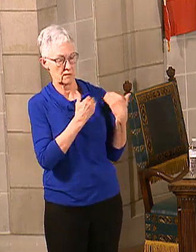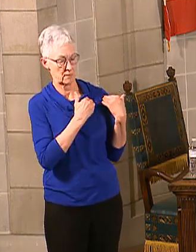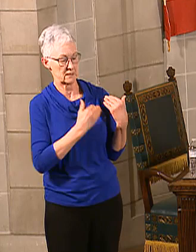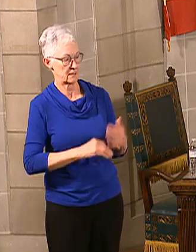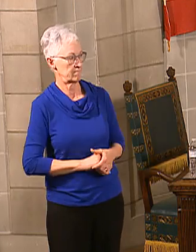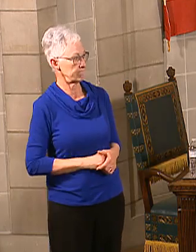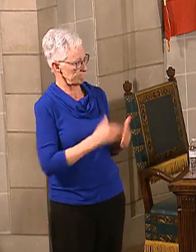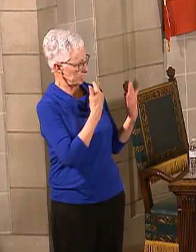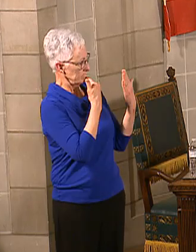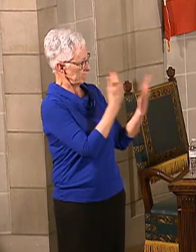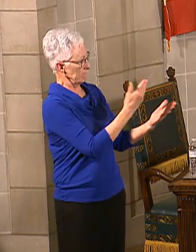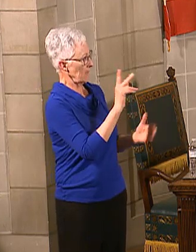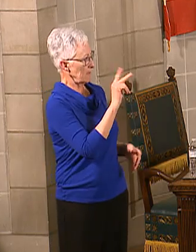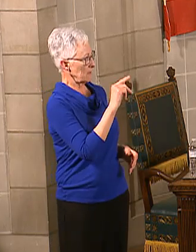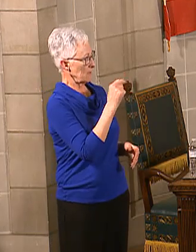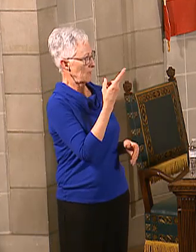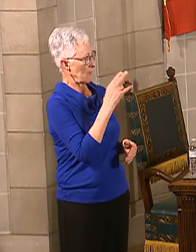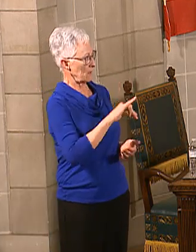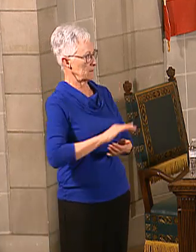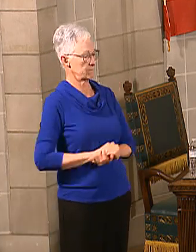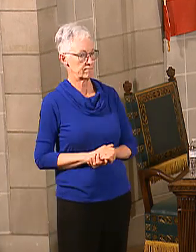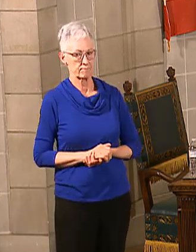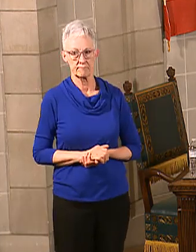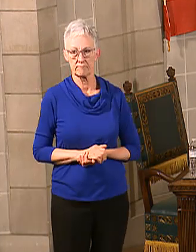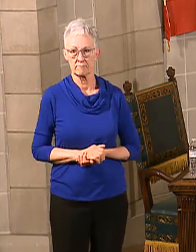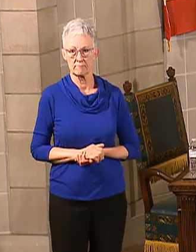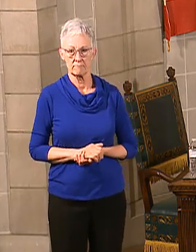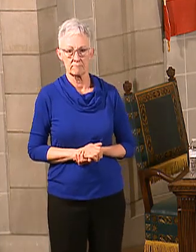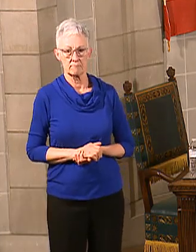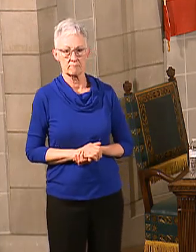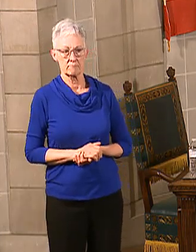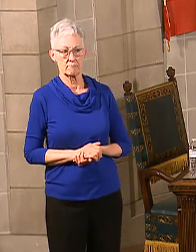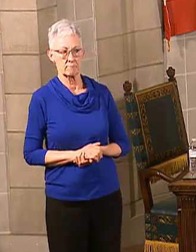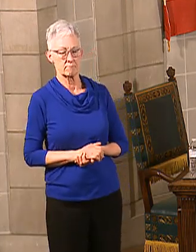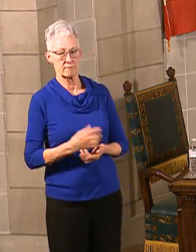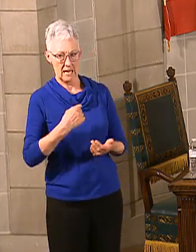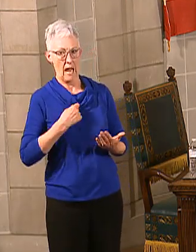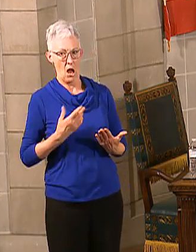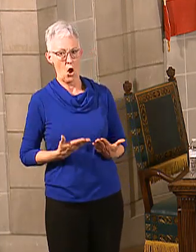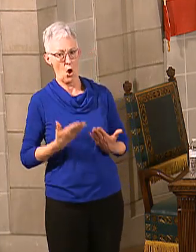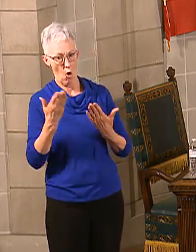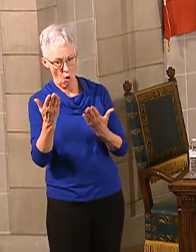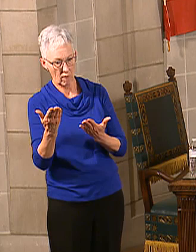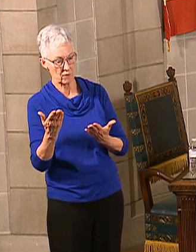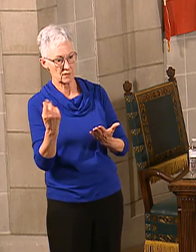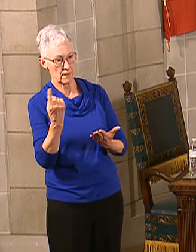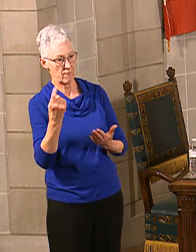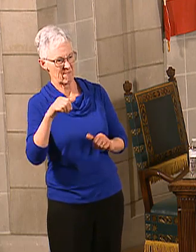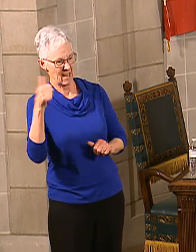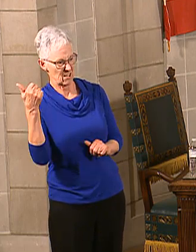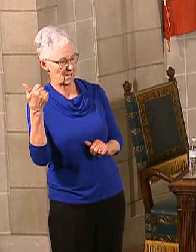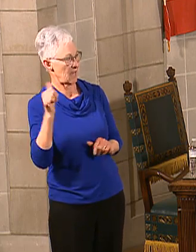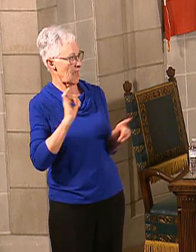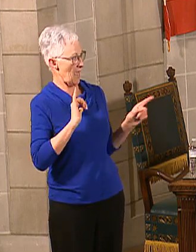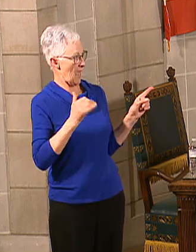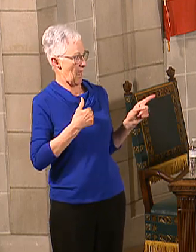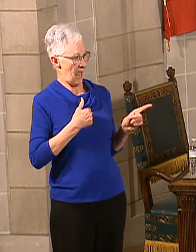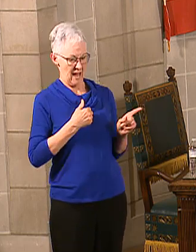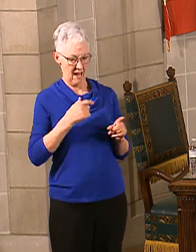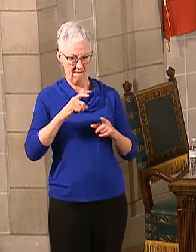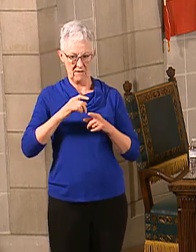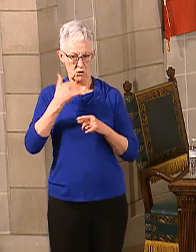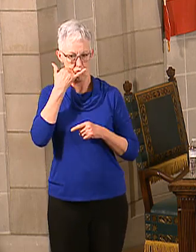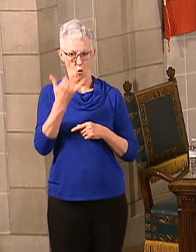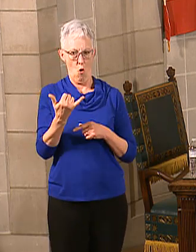Great, thank you, Kathy. And if I could just offer something else as well to, and I got my weekly call with the mayors this afternoon, so I'll be talking with them